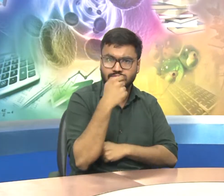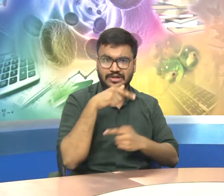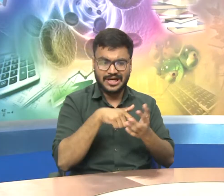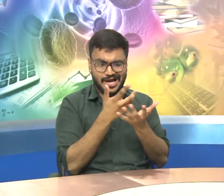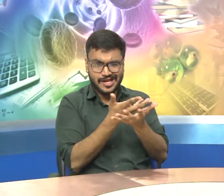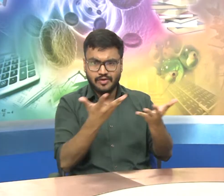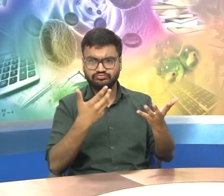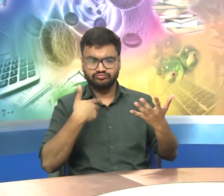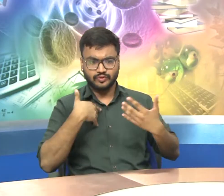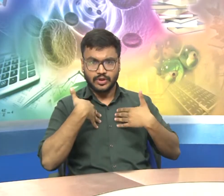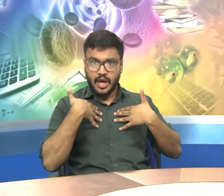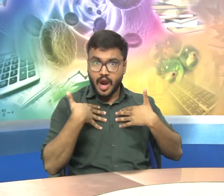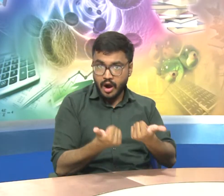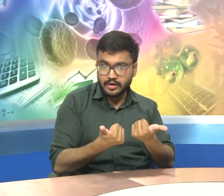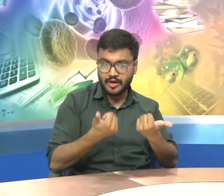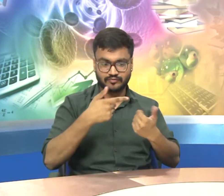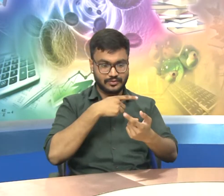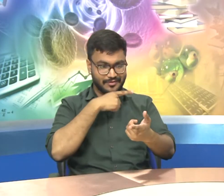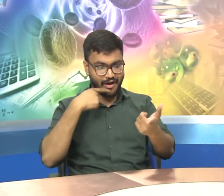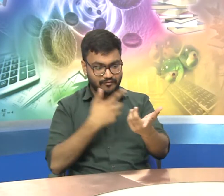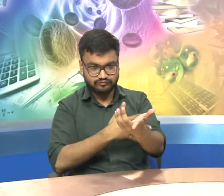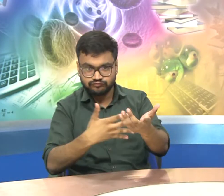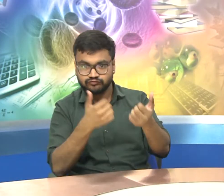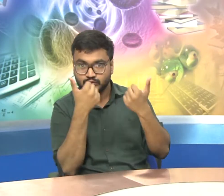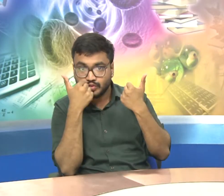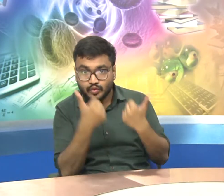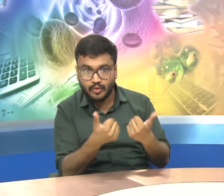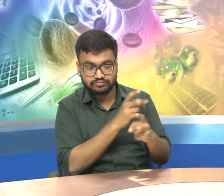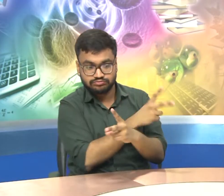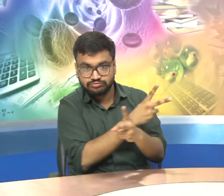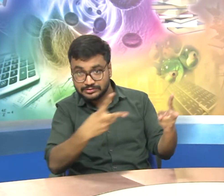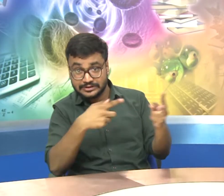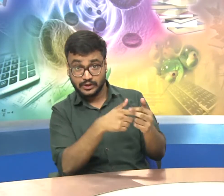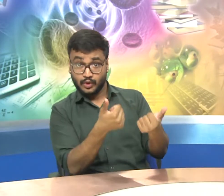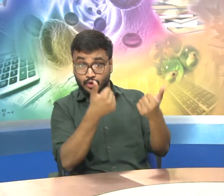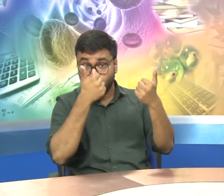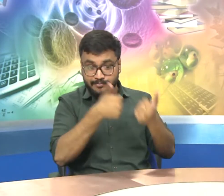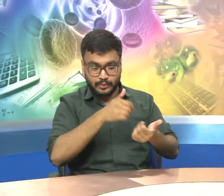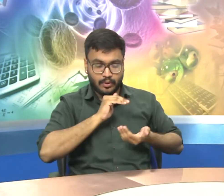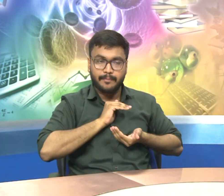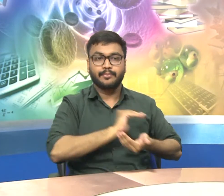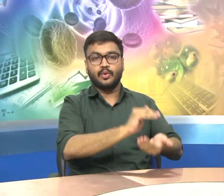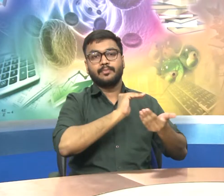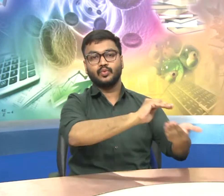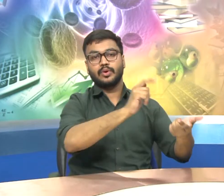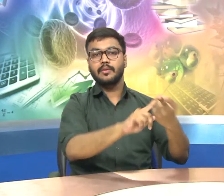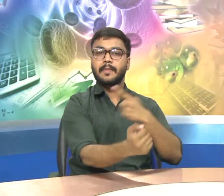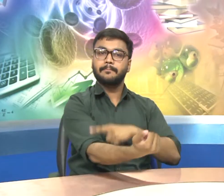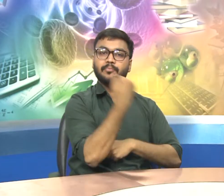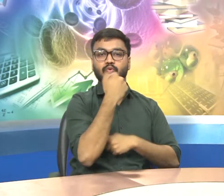Individuals with useful adaptations survive better and reproduce more.